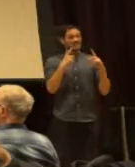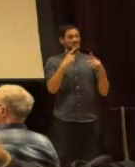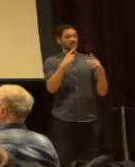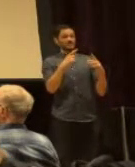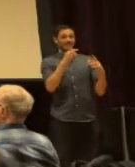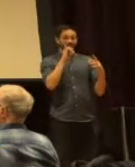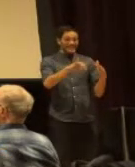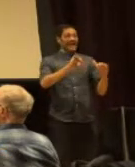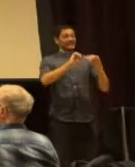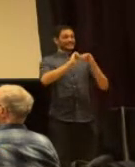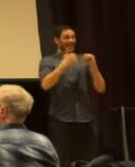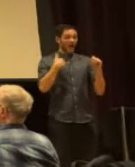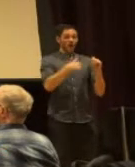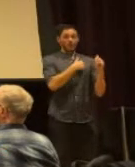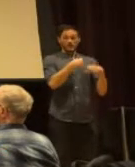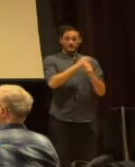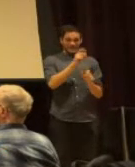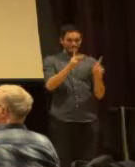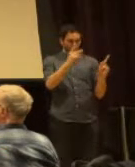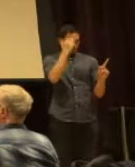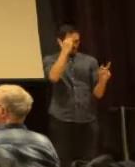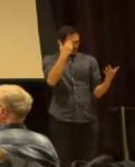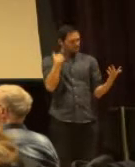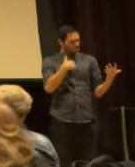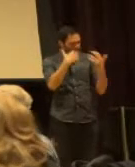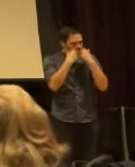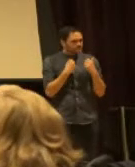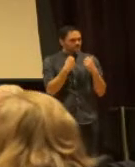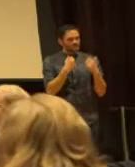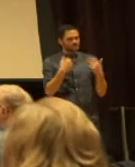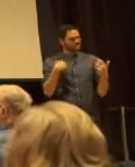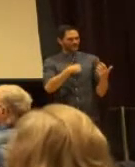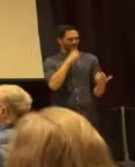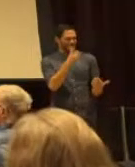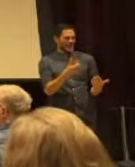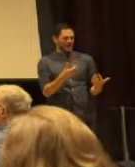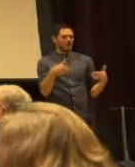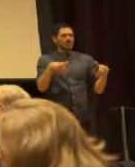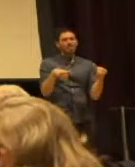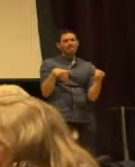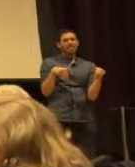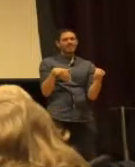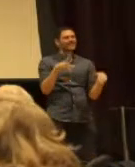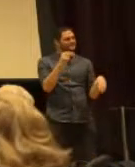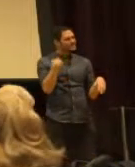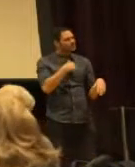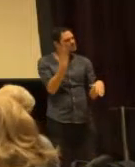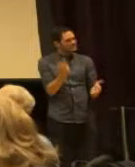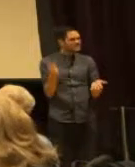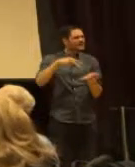about, and this is not something we're going to take sitting down. And